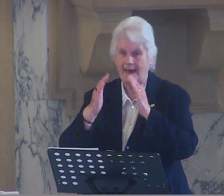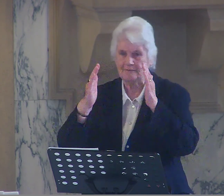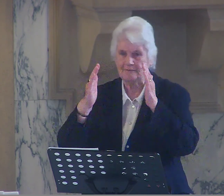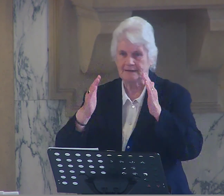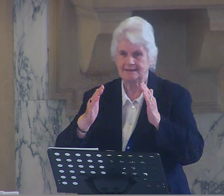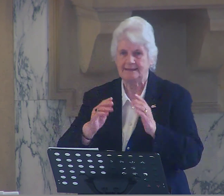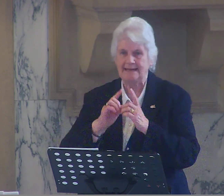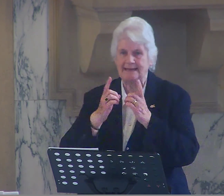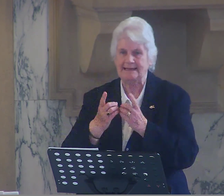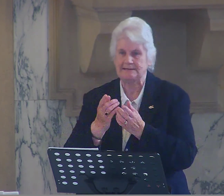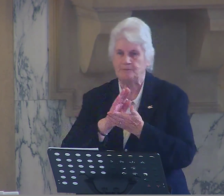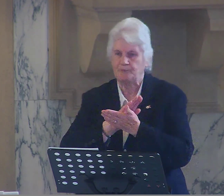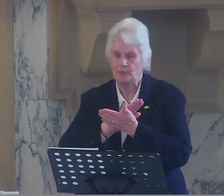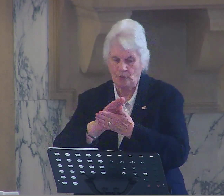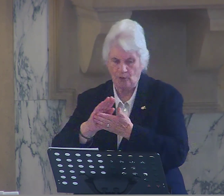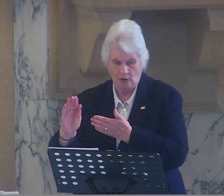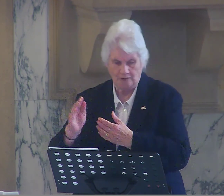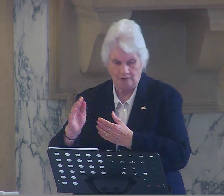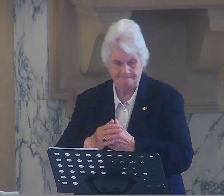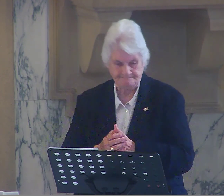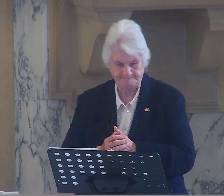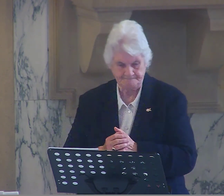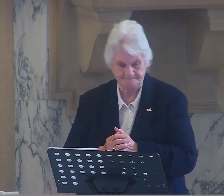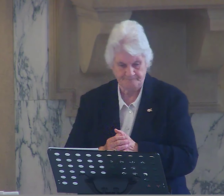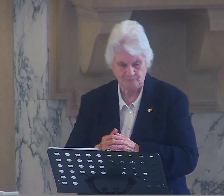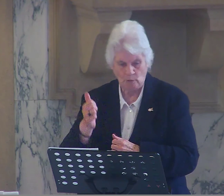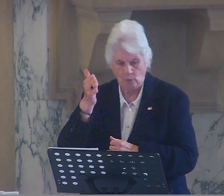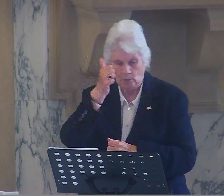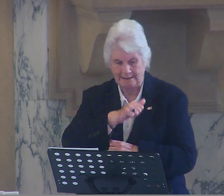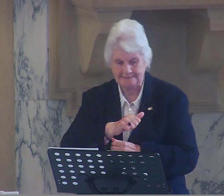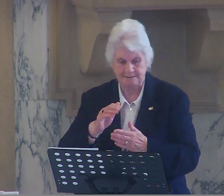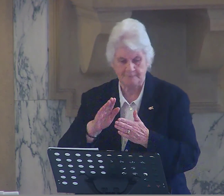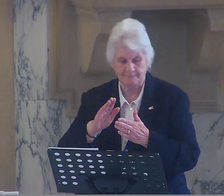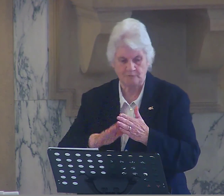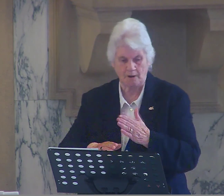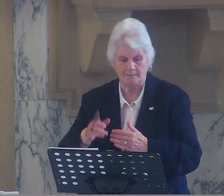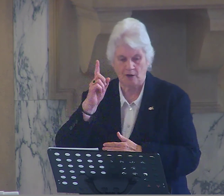But the wisdom that comes from heaven is pure.